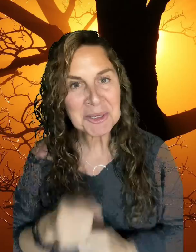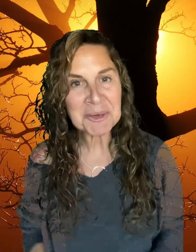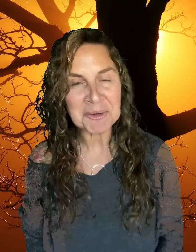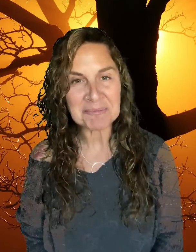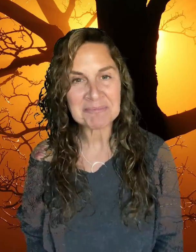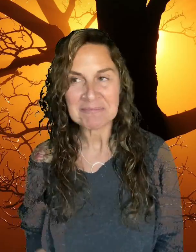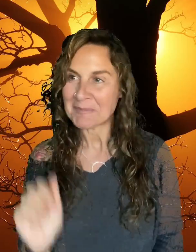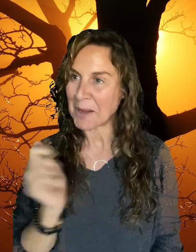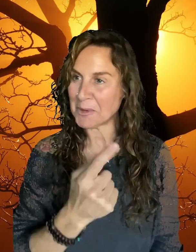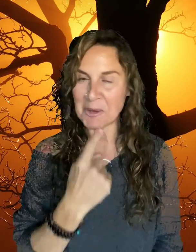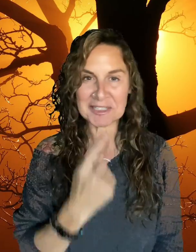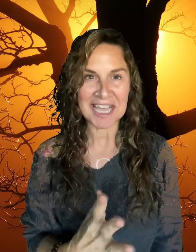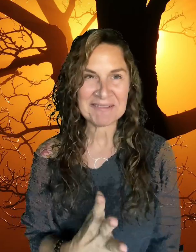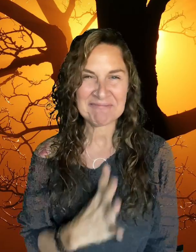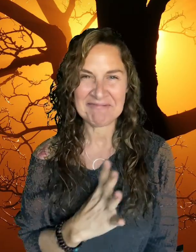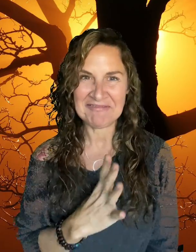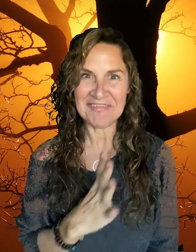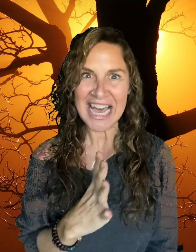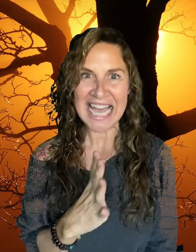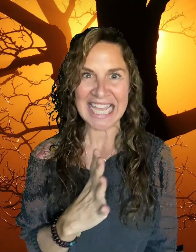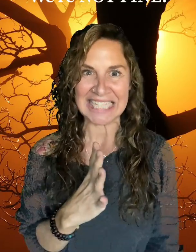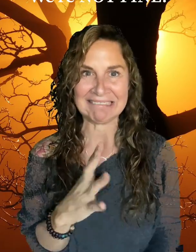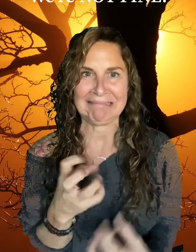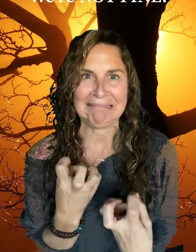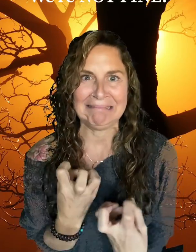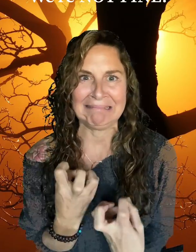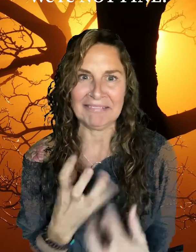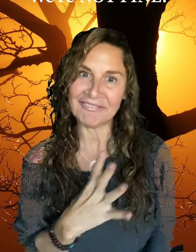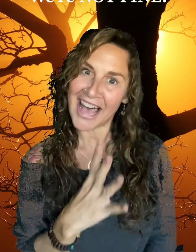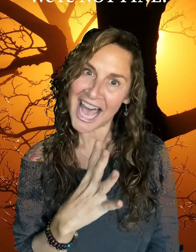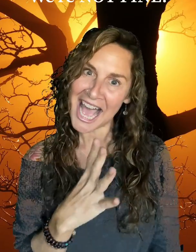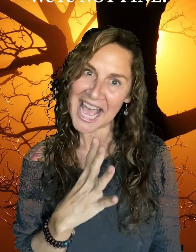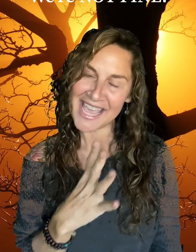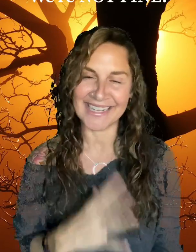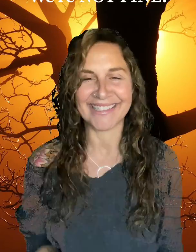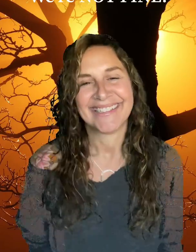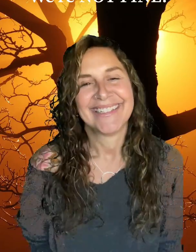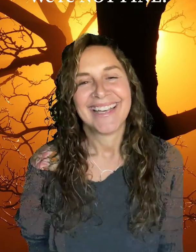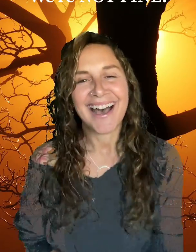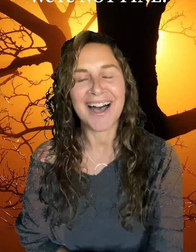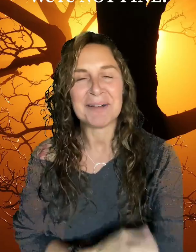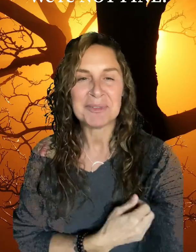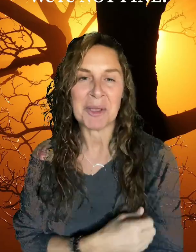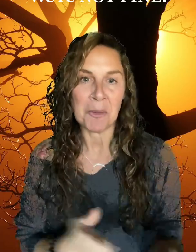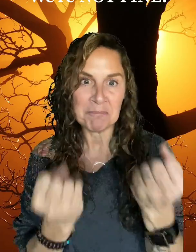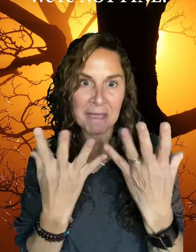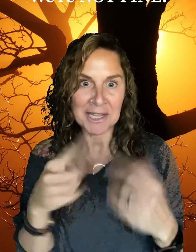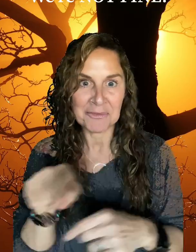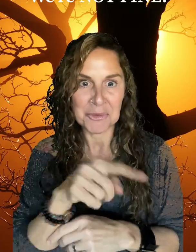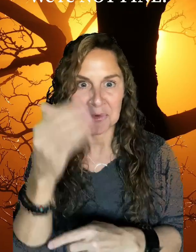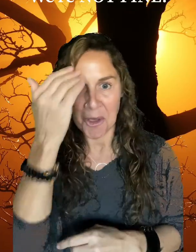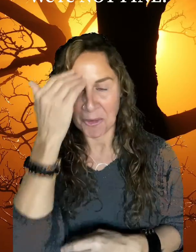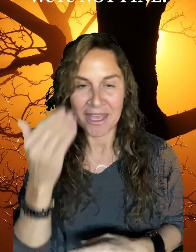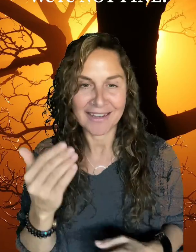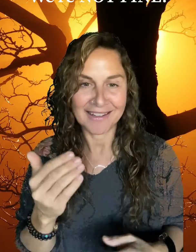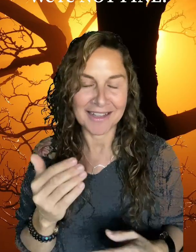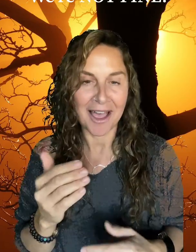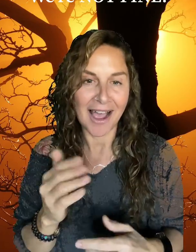you? And we all say, fine, fine. So many of you know that I